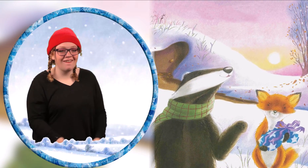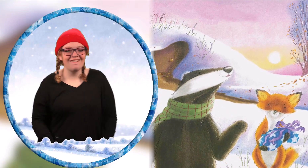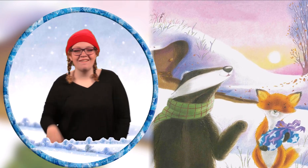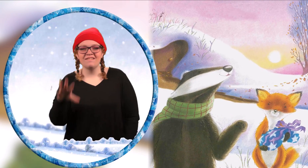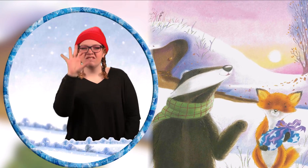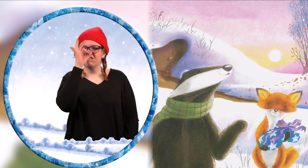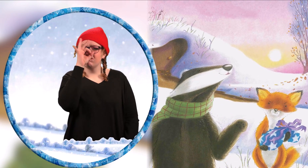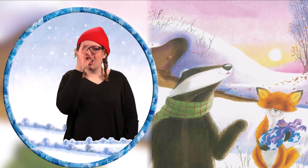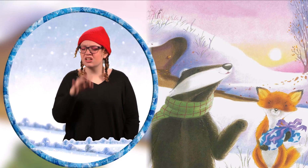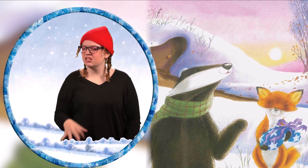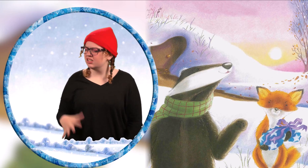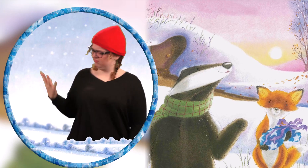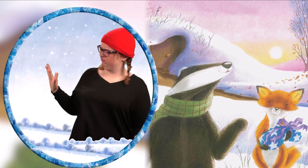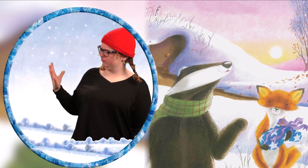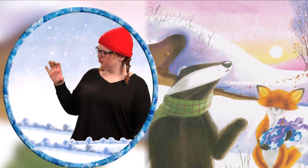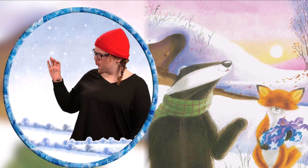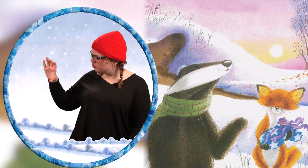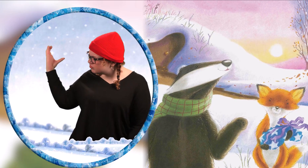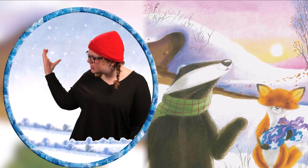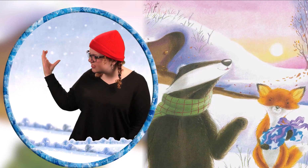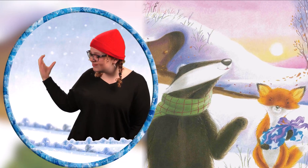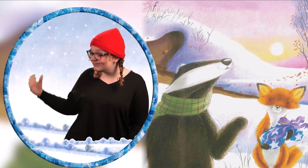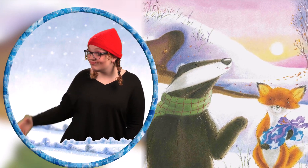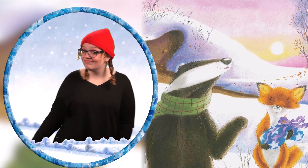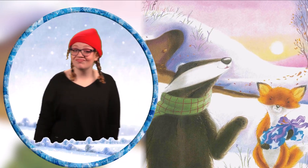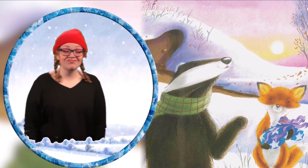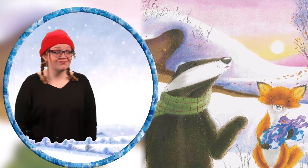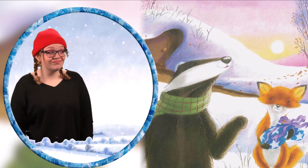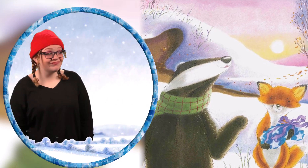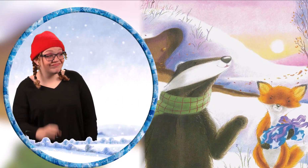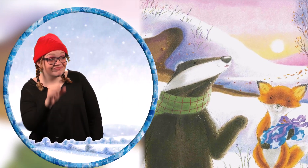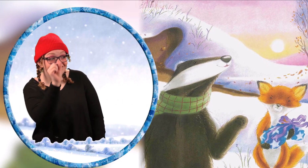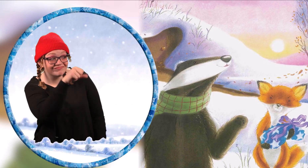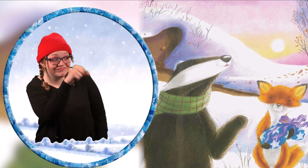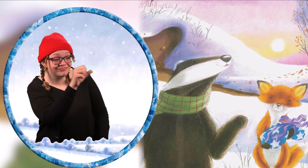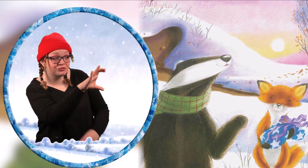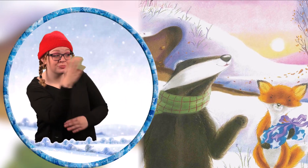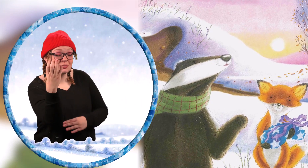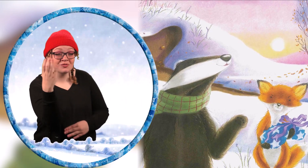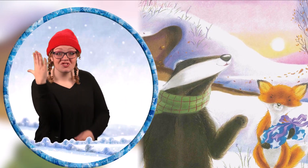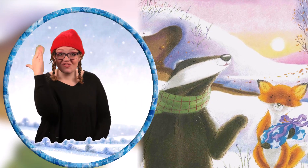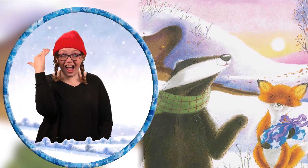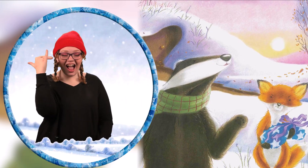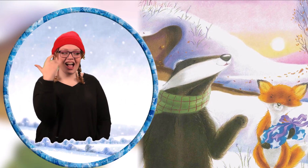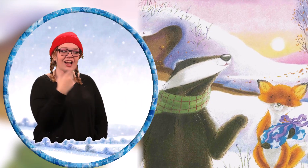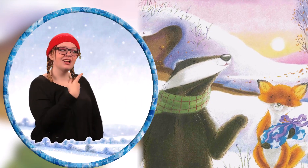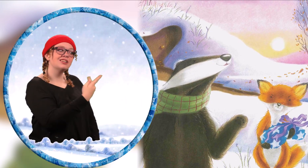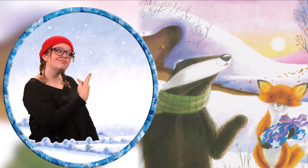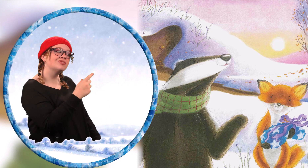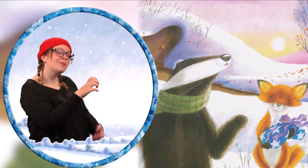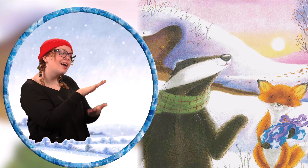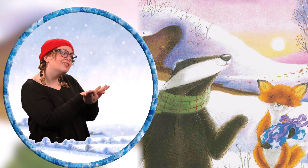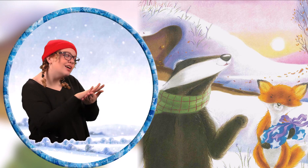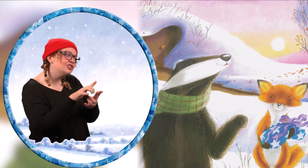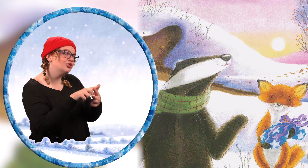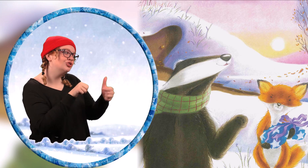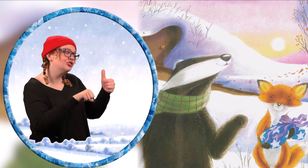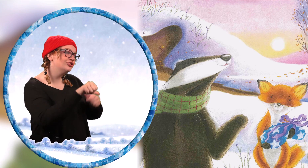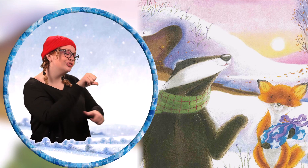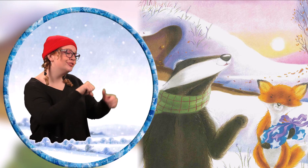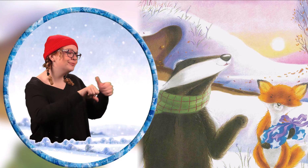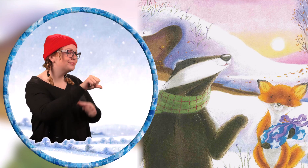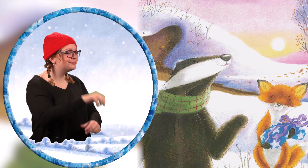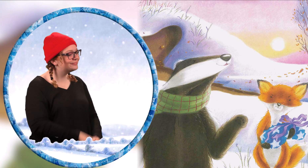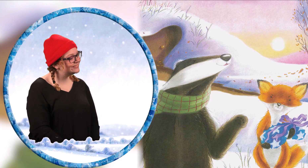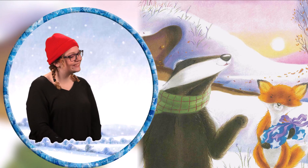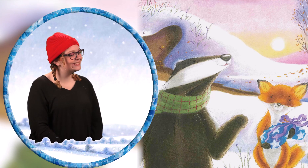Christmas present just for you." "Christmas?" snapped Fox, puzzled. "Yes, Christmas," called Badger. "Time